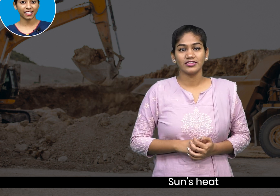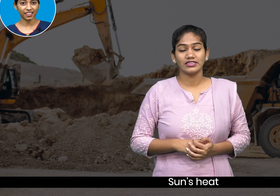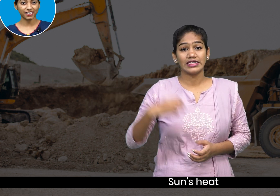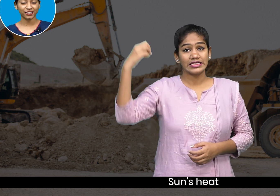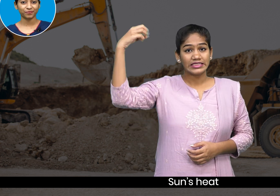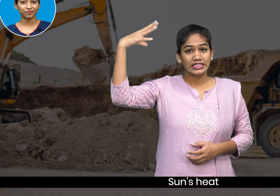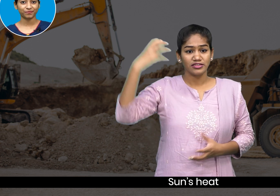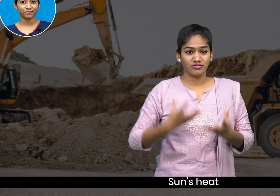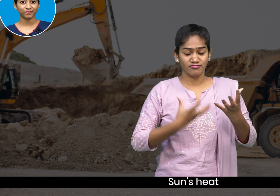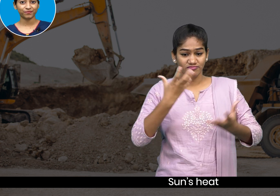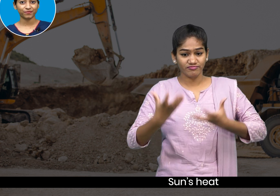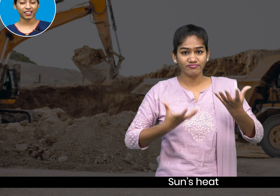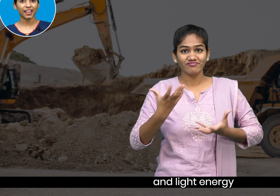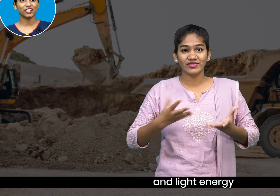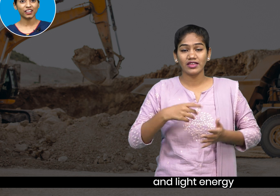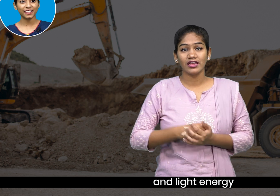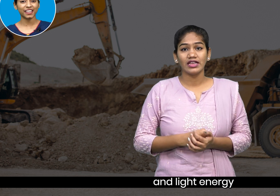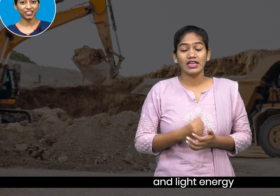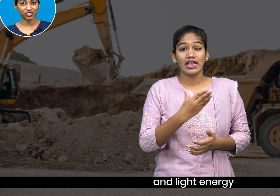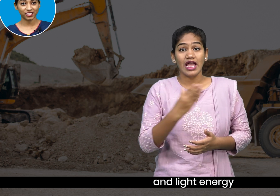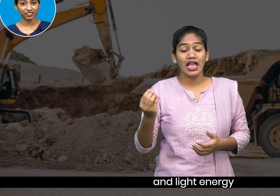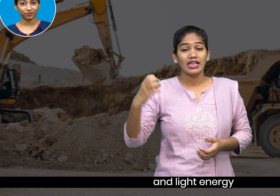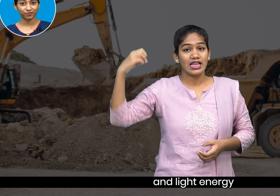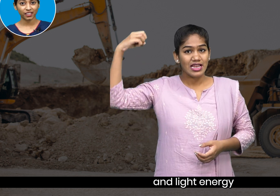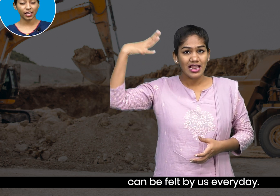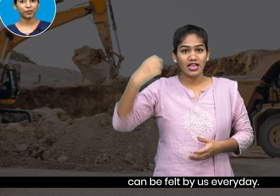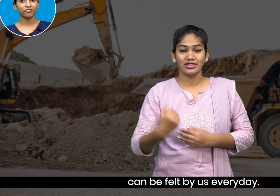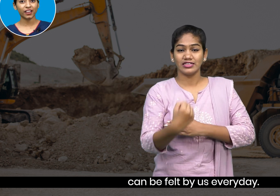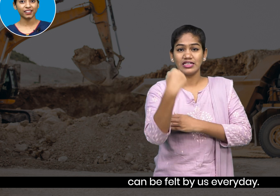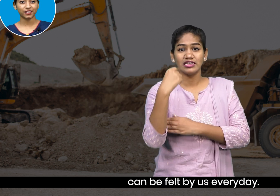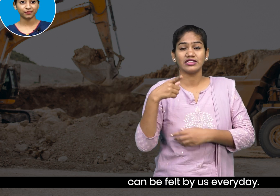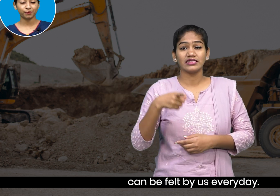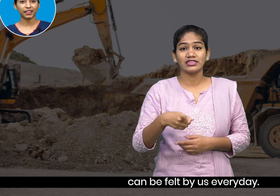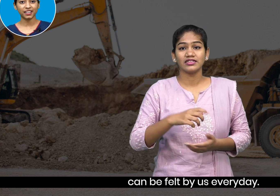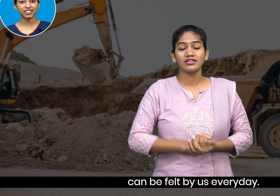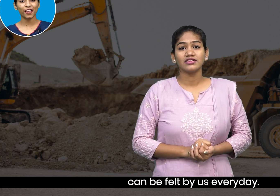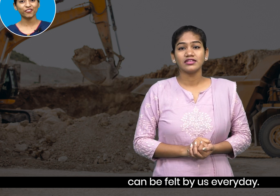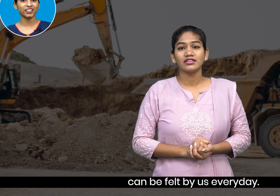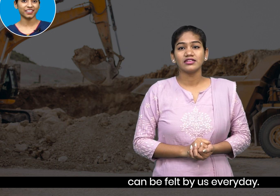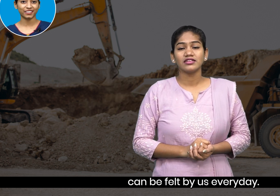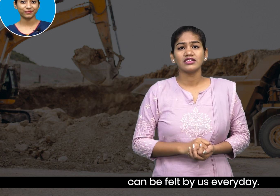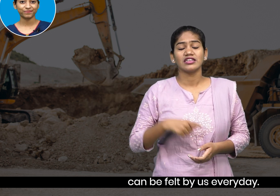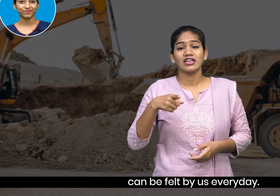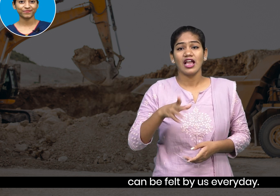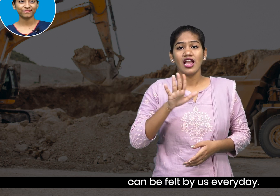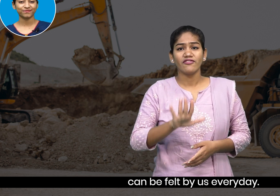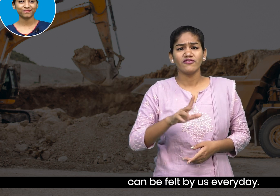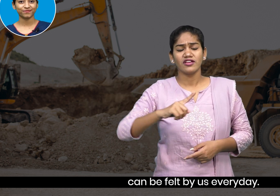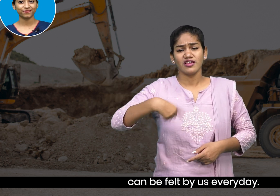Sun's heat and light energy can be felt by us every day.